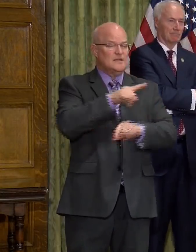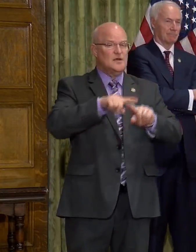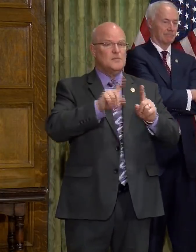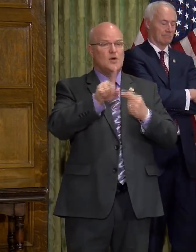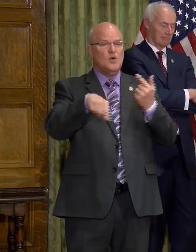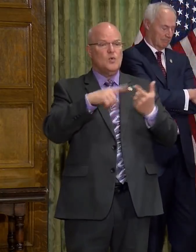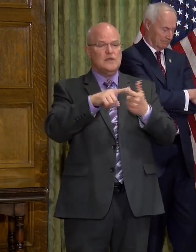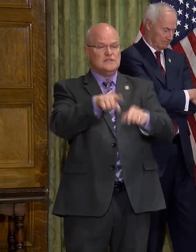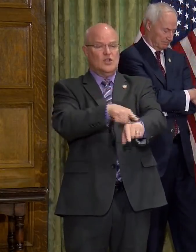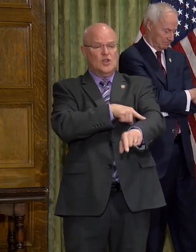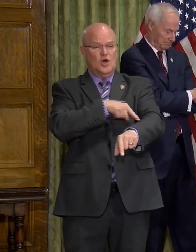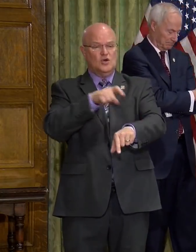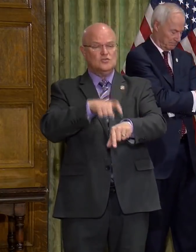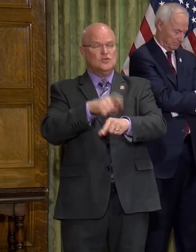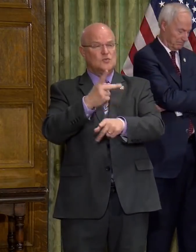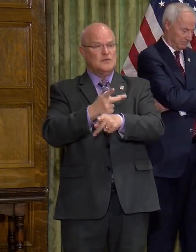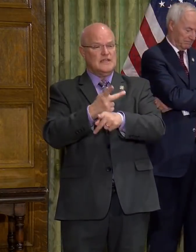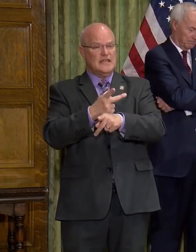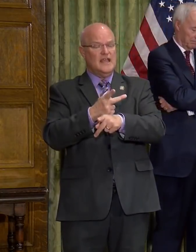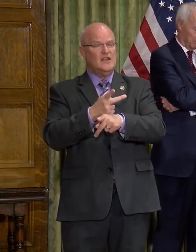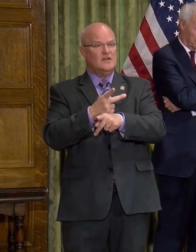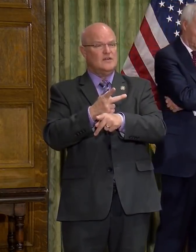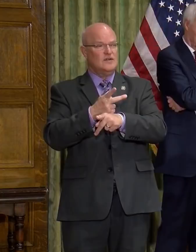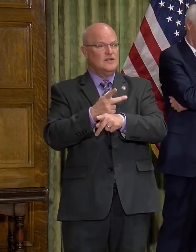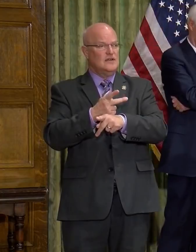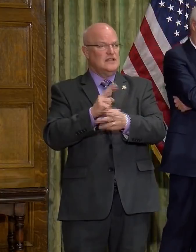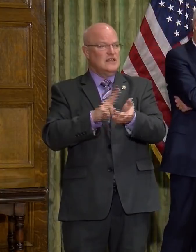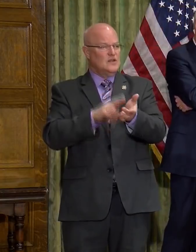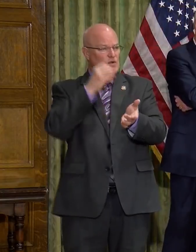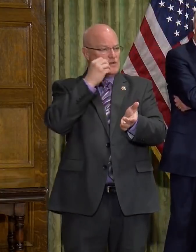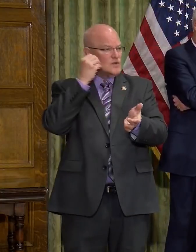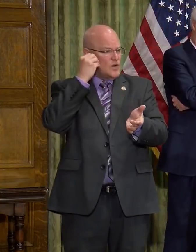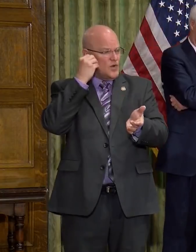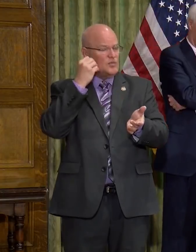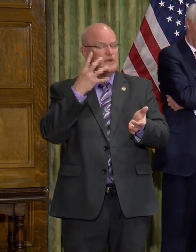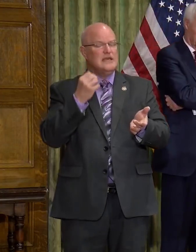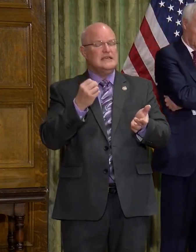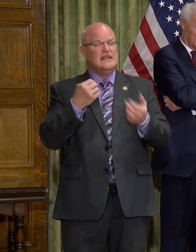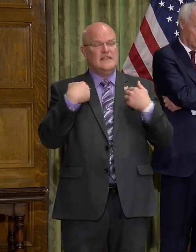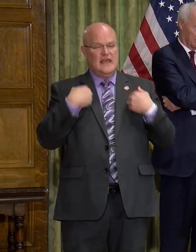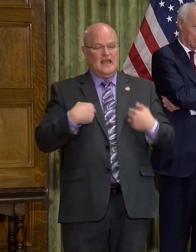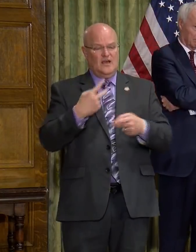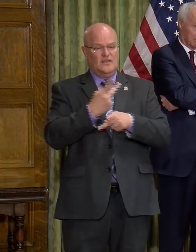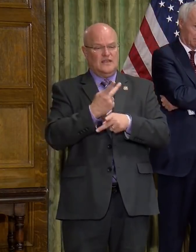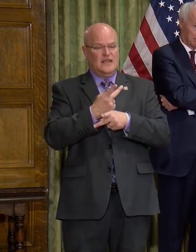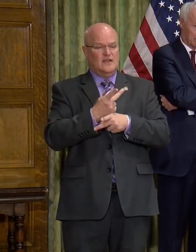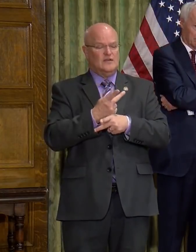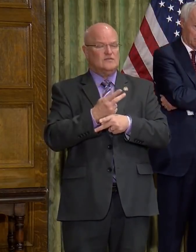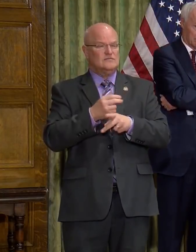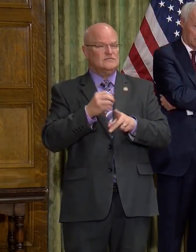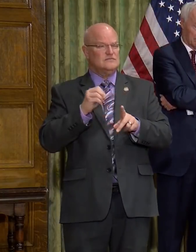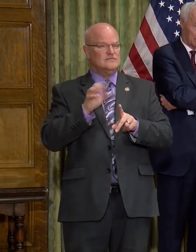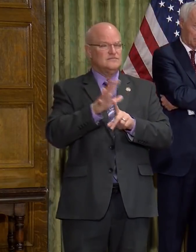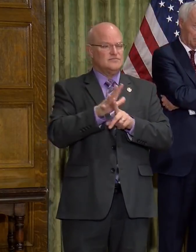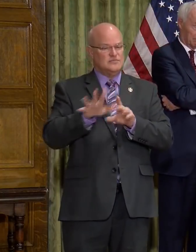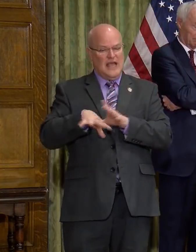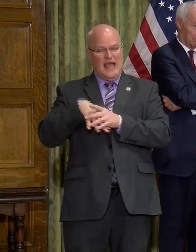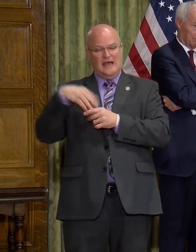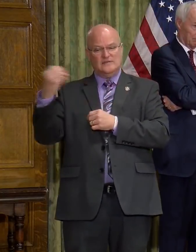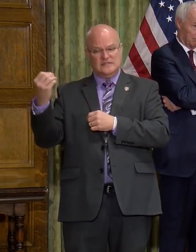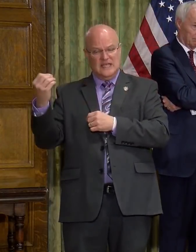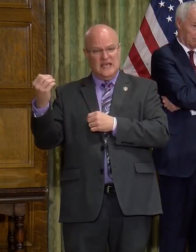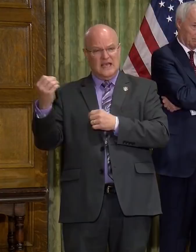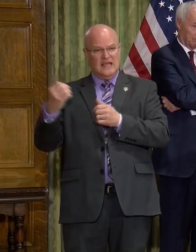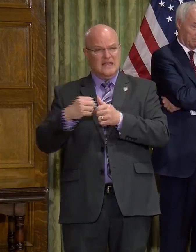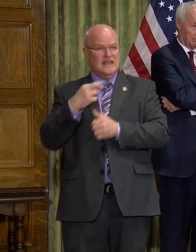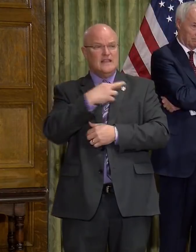it's a long-term care facility, it's much more likely that the healthcare worker became infected outside, and then